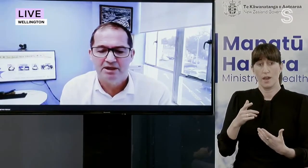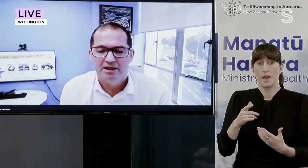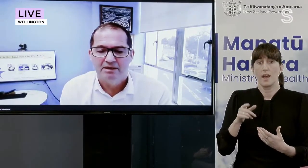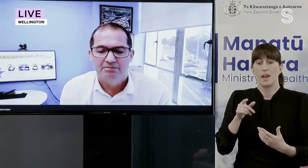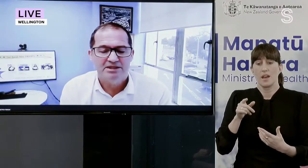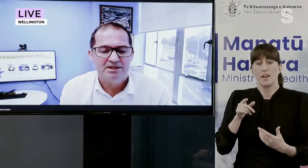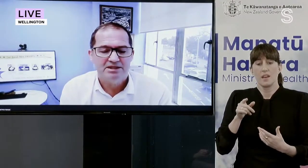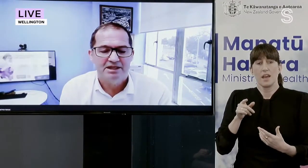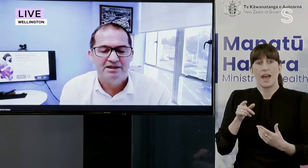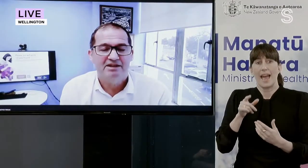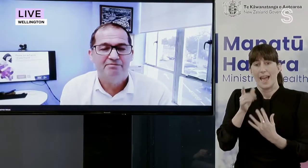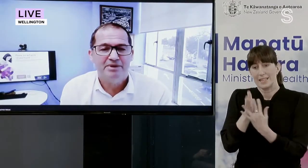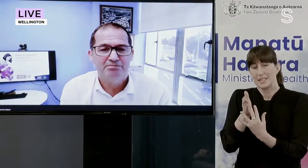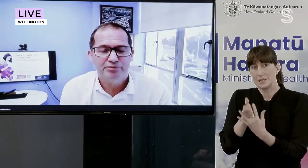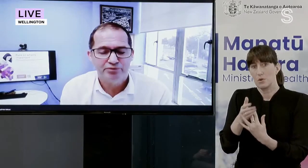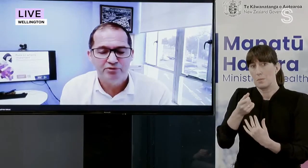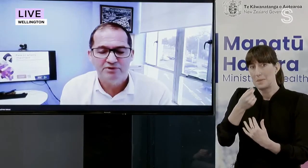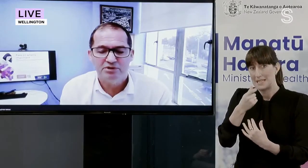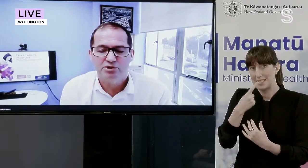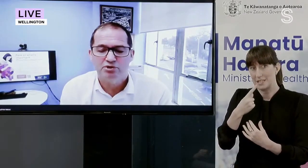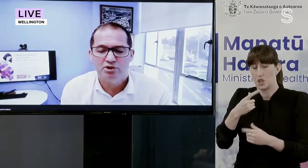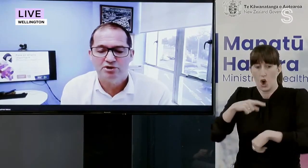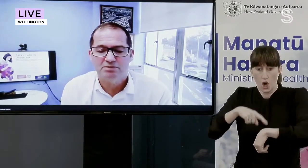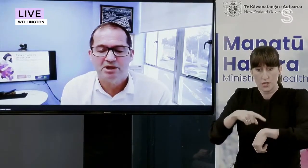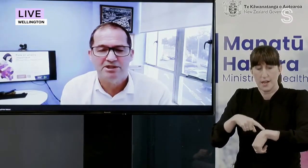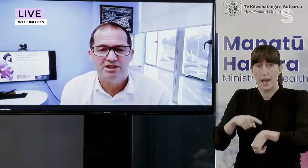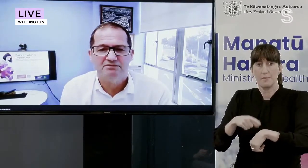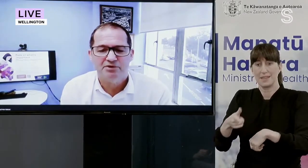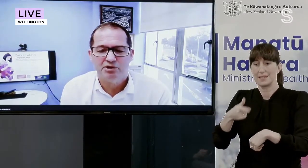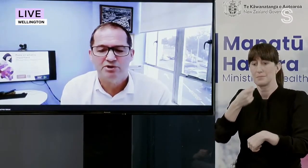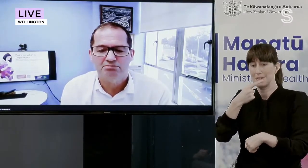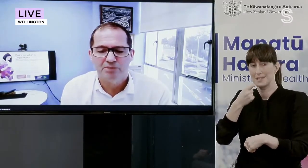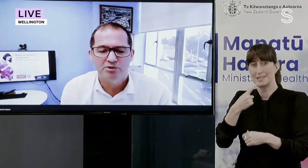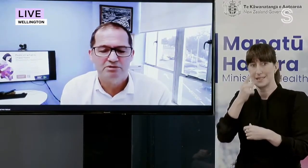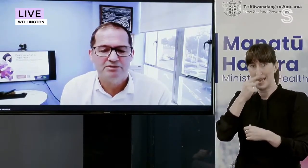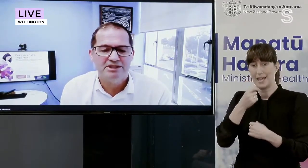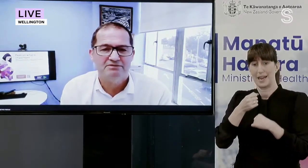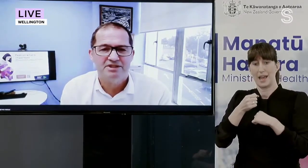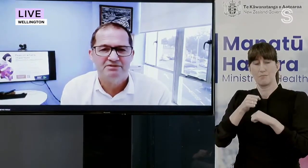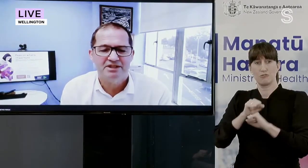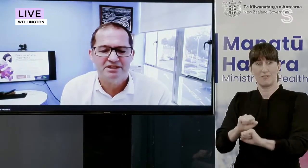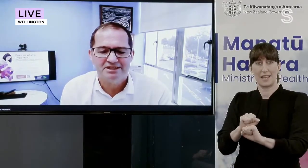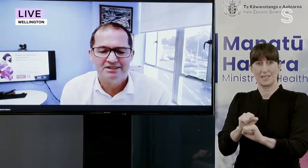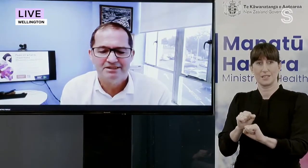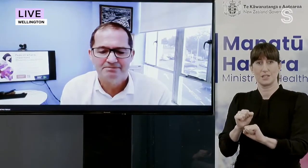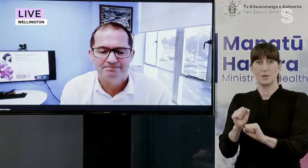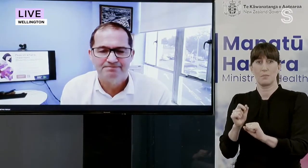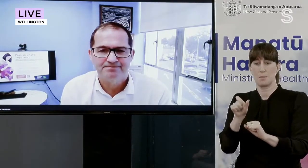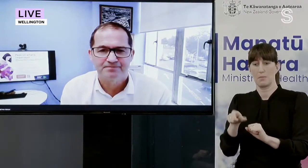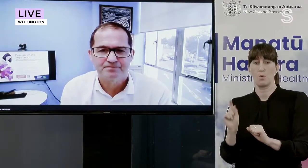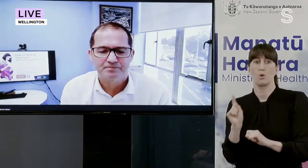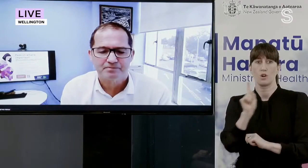COVID-19 medicines that have been proven to reduce hospitalisation for those most at risk of severe disease.